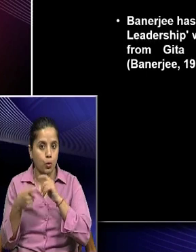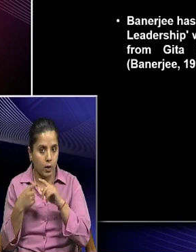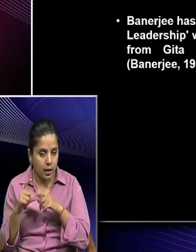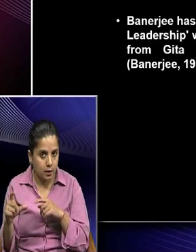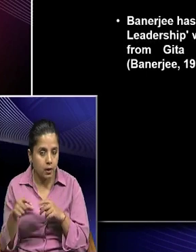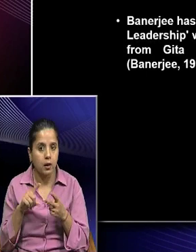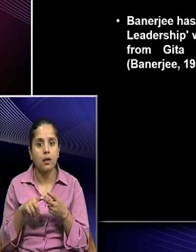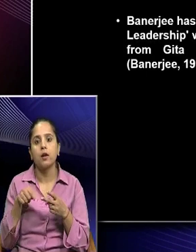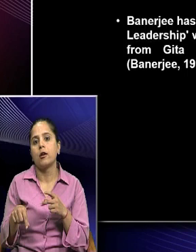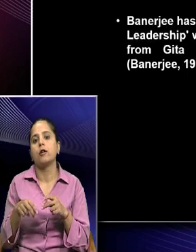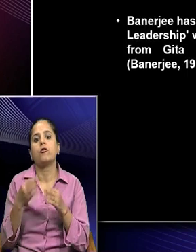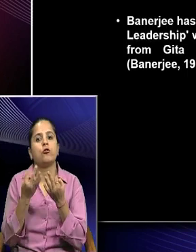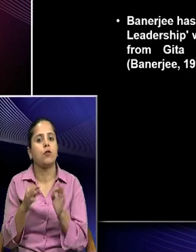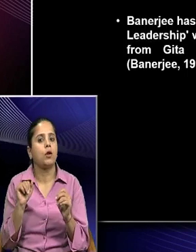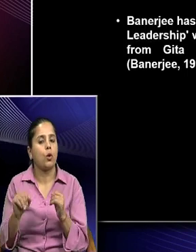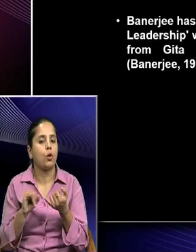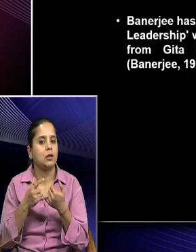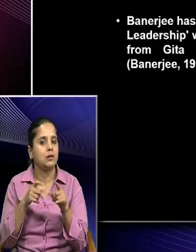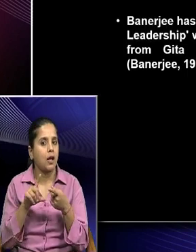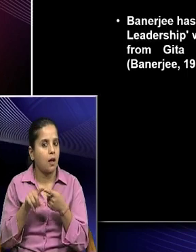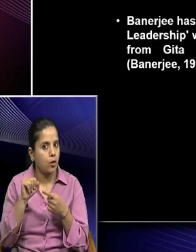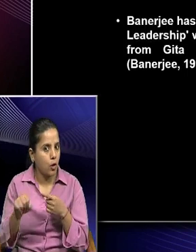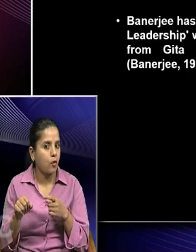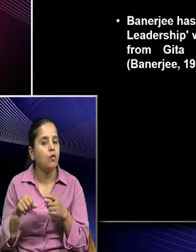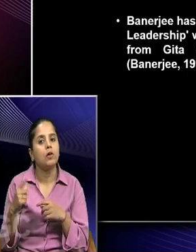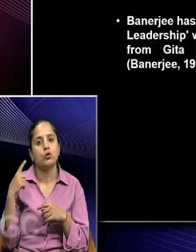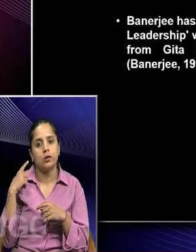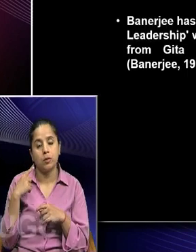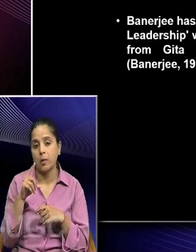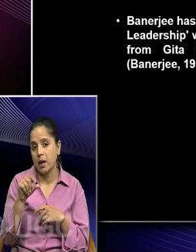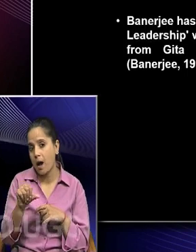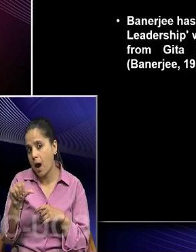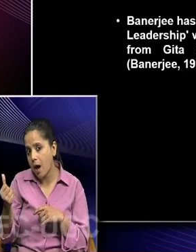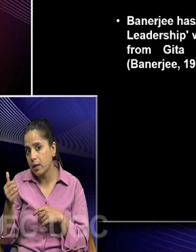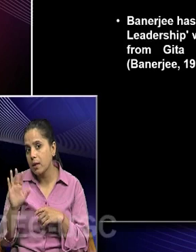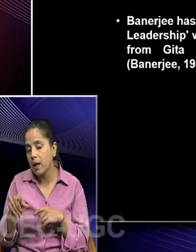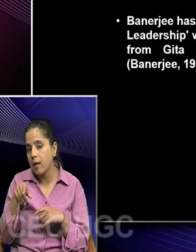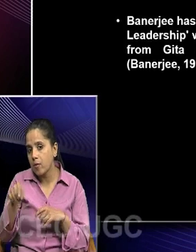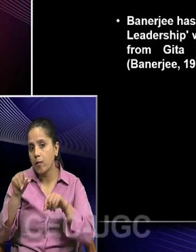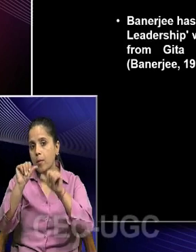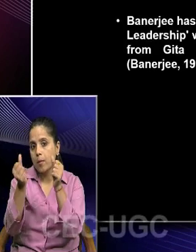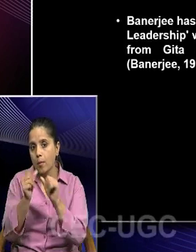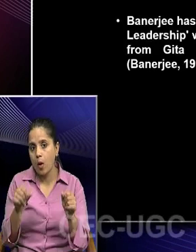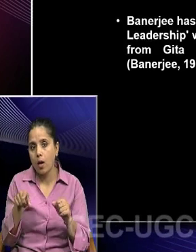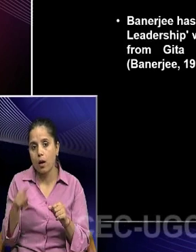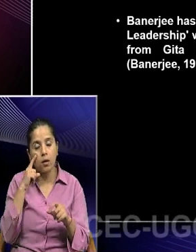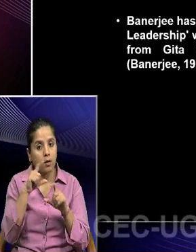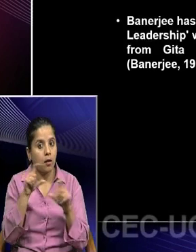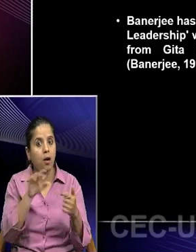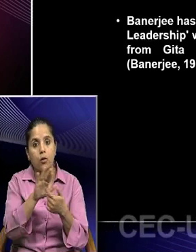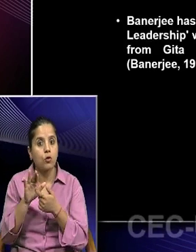democratic and free reign style of leadership. But this is another model which is classified